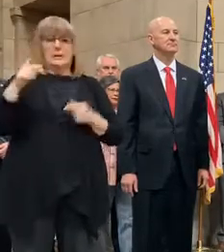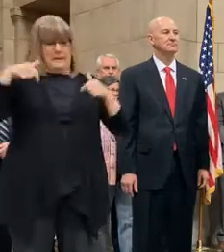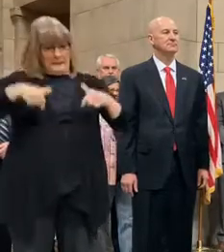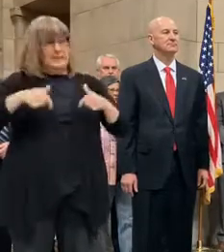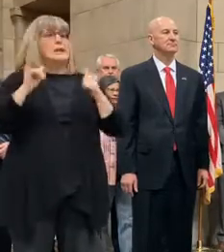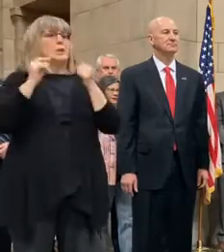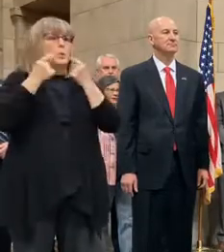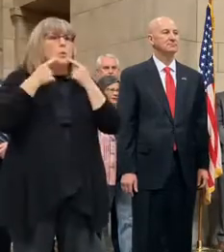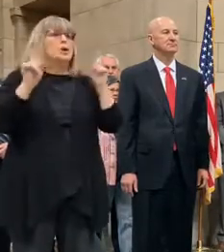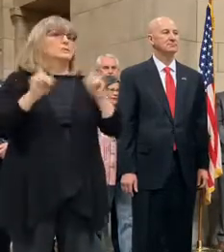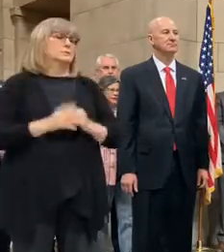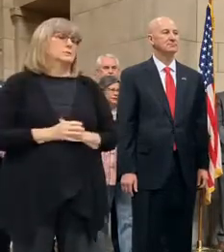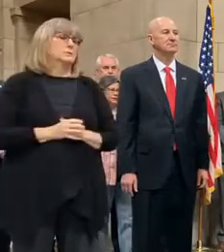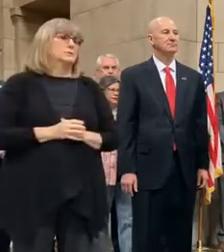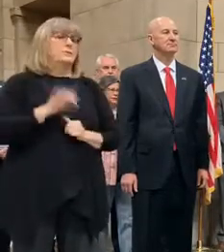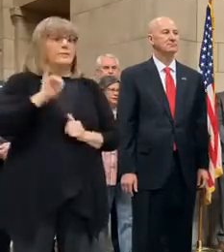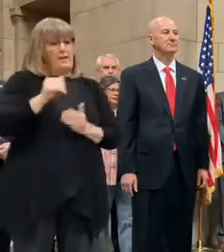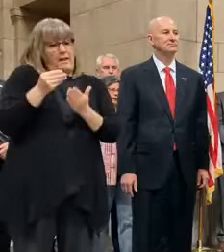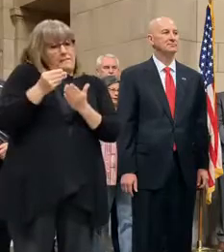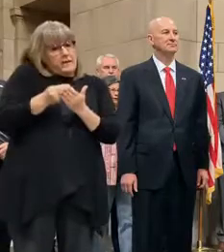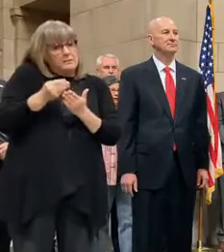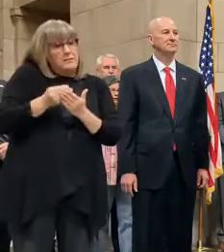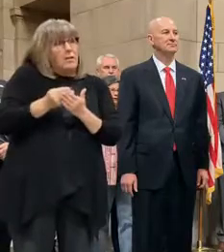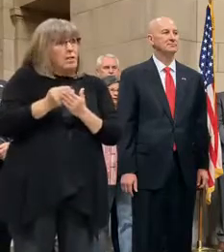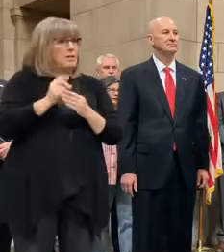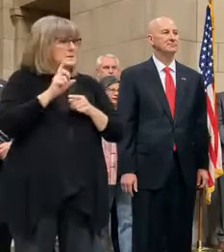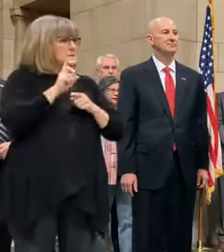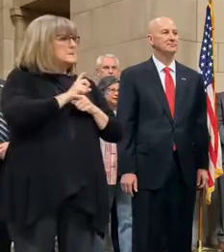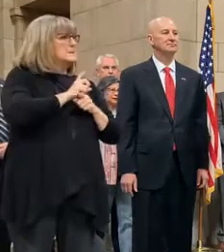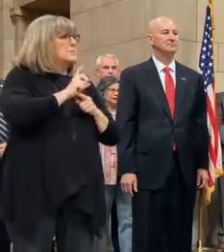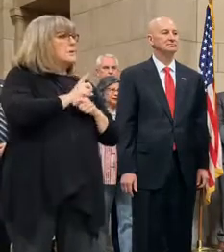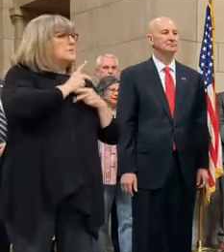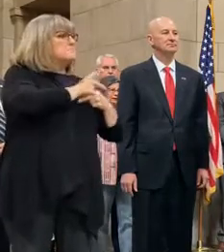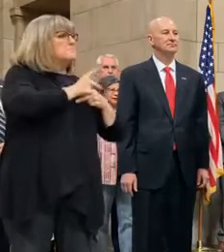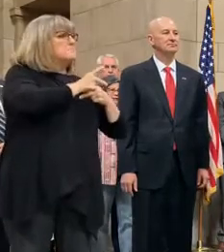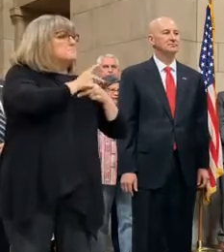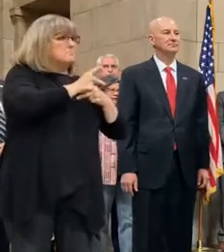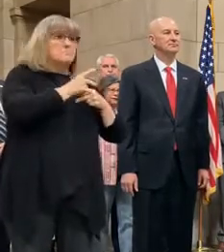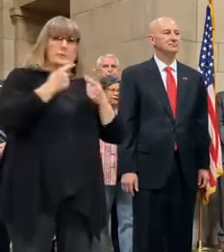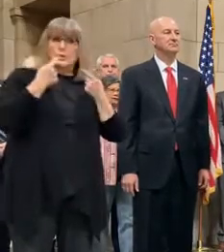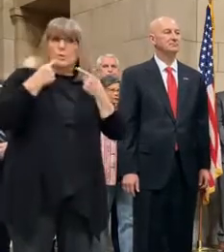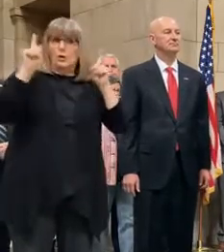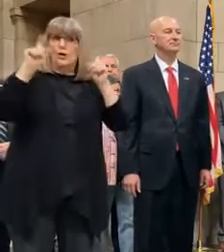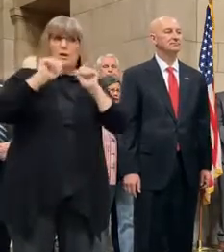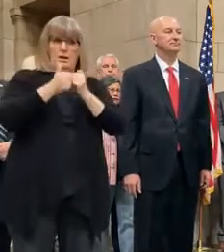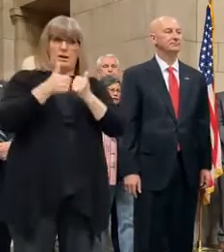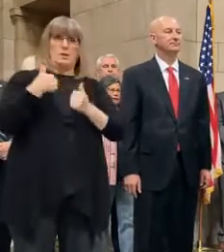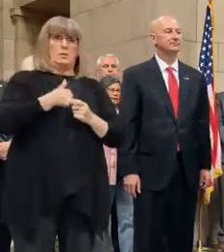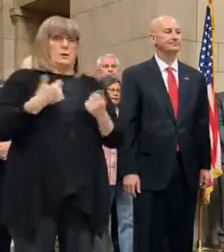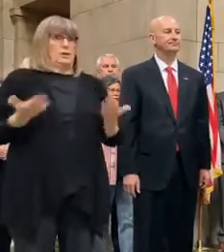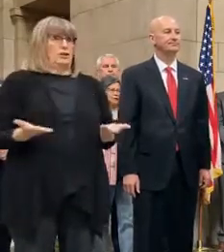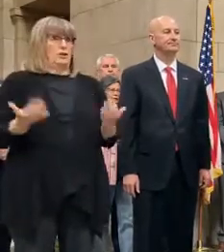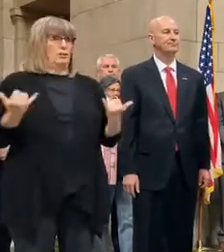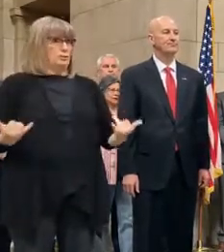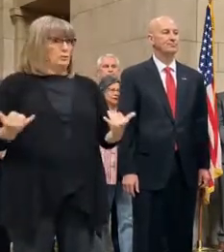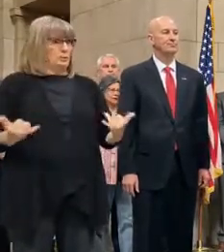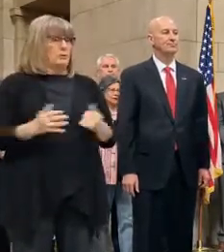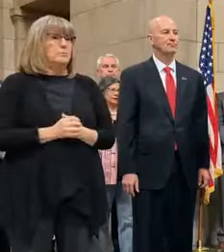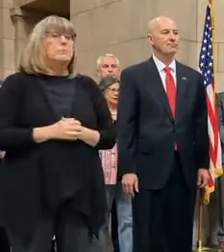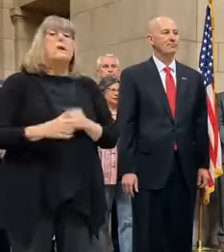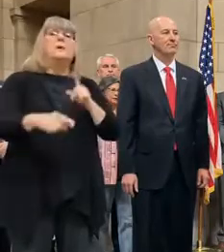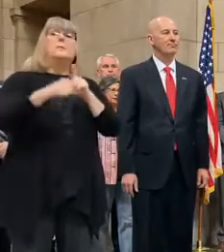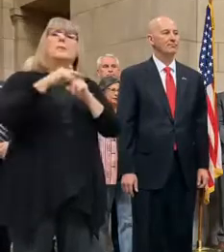works, and that fiscal discipline led to where we are today. That plus how this state performed in the pandemic, and